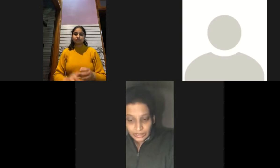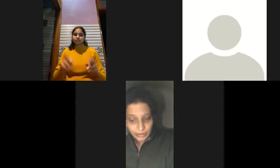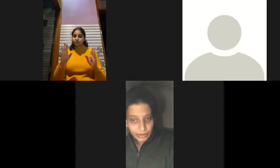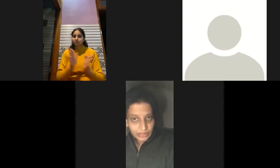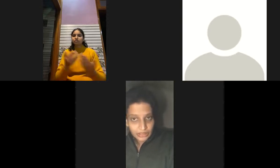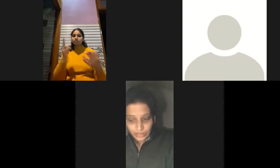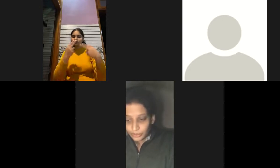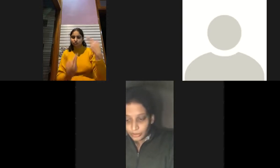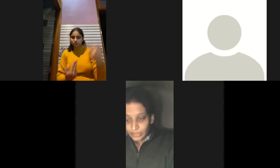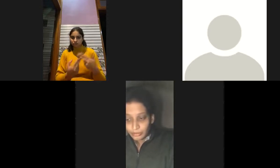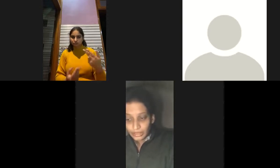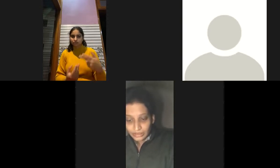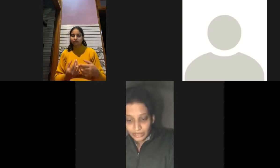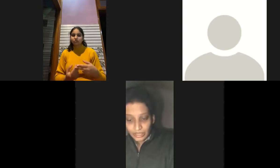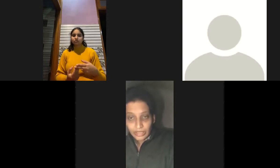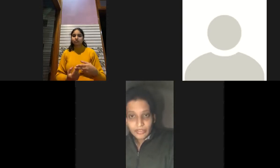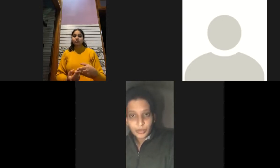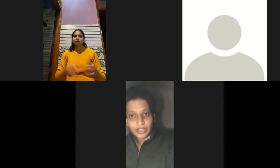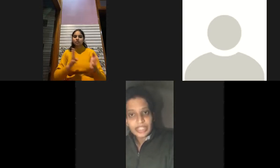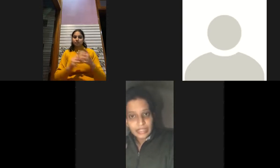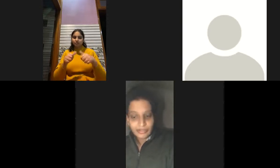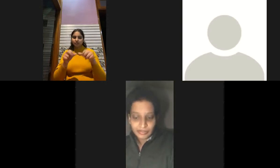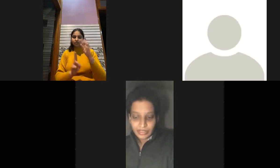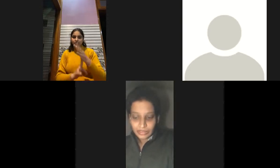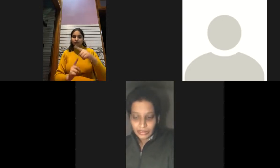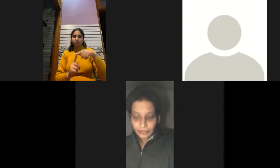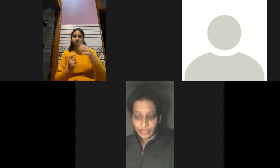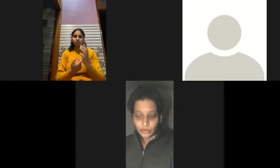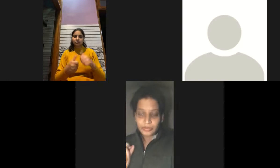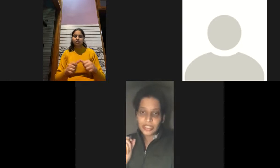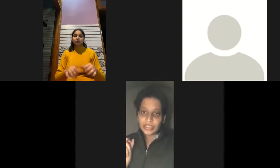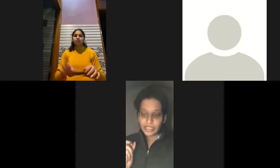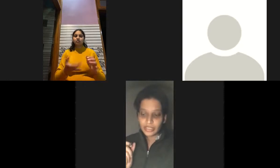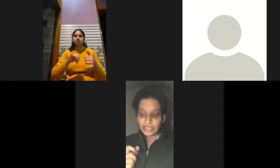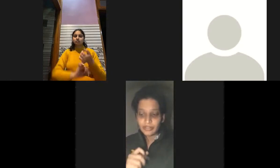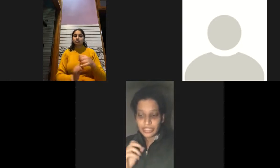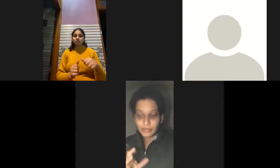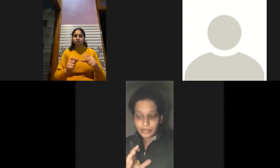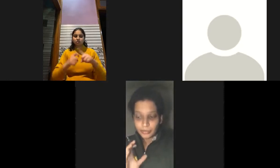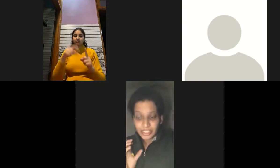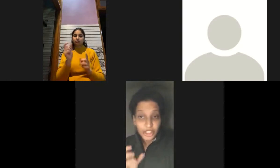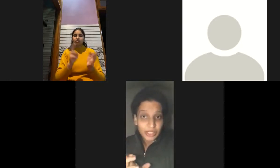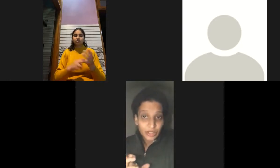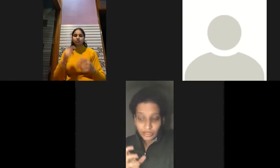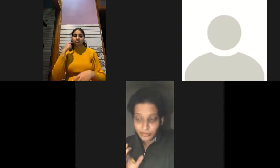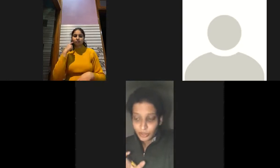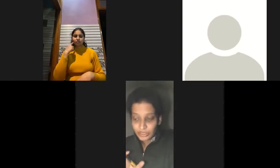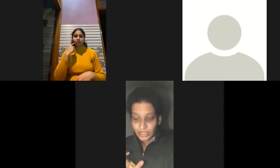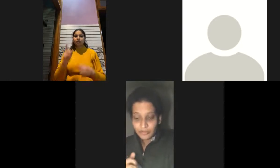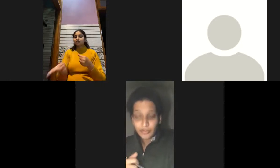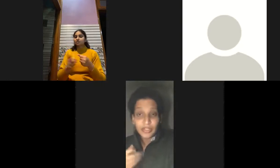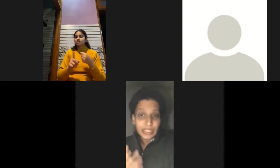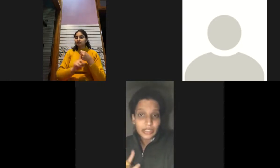Tiresias, Oedipus, Shakuni, Manthara, which provide enough evidence to substantiate that divine punishments or